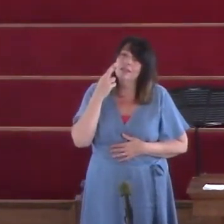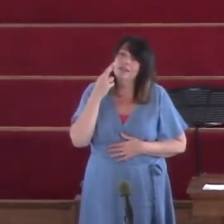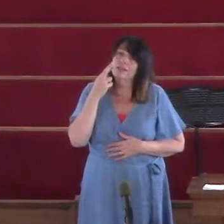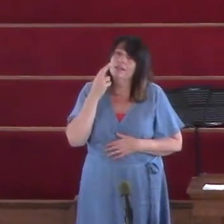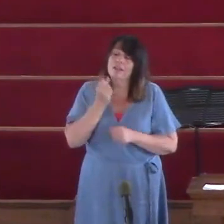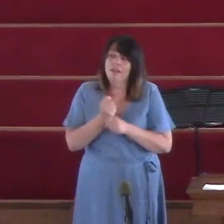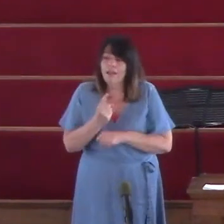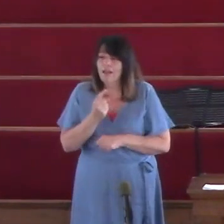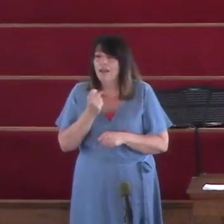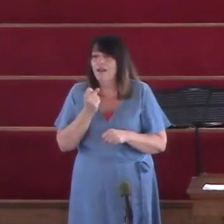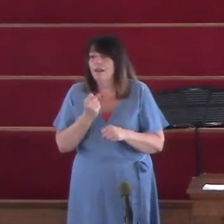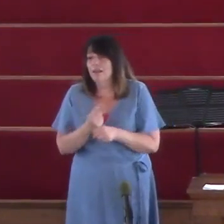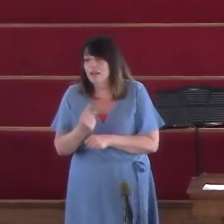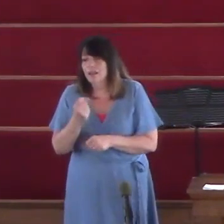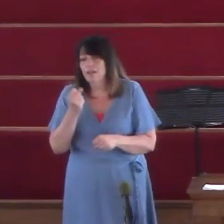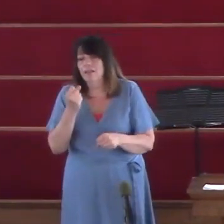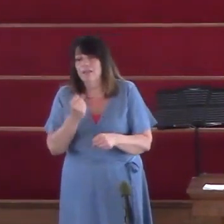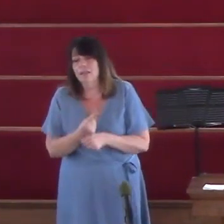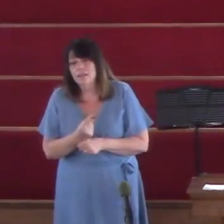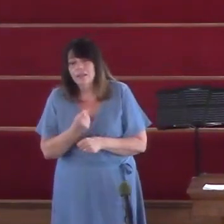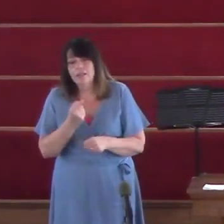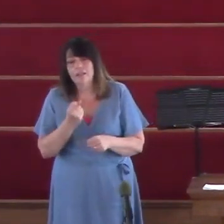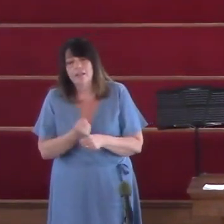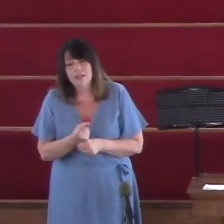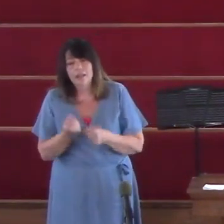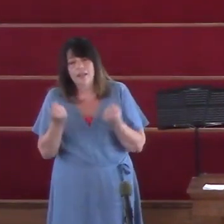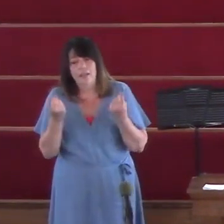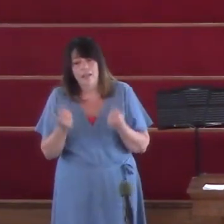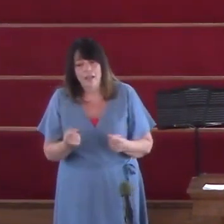find myself all turned. I believe it's...